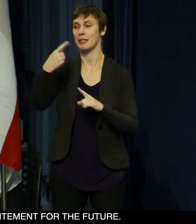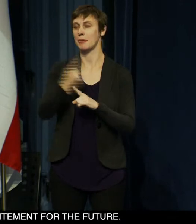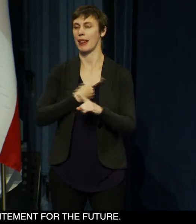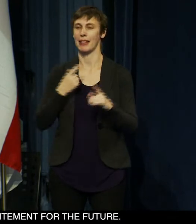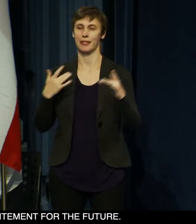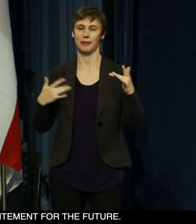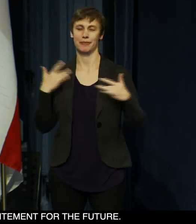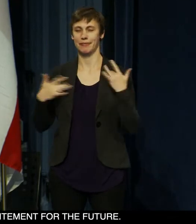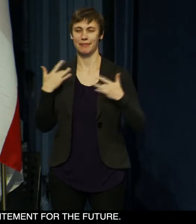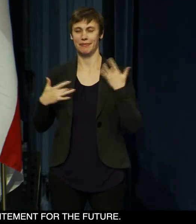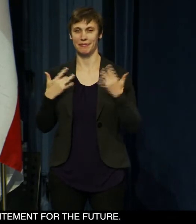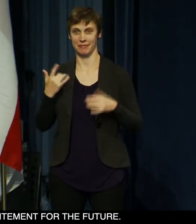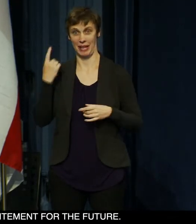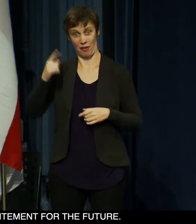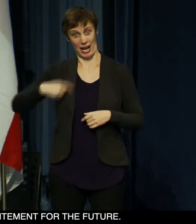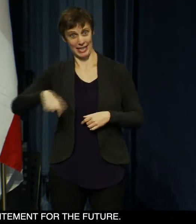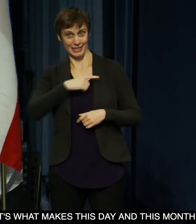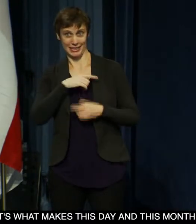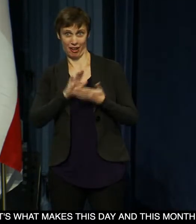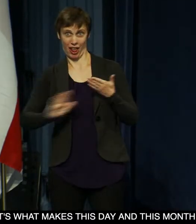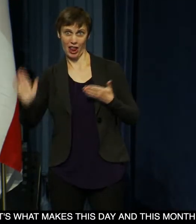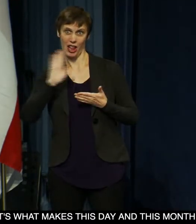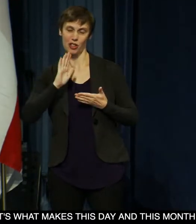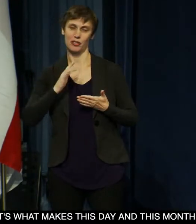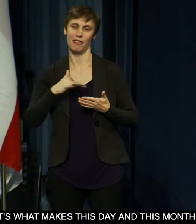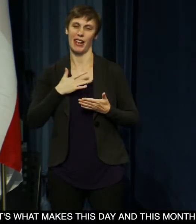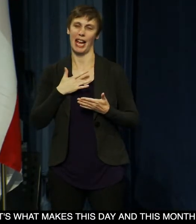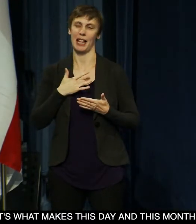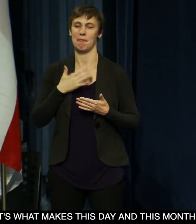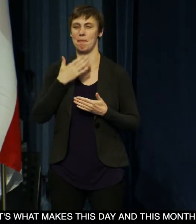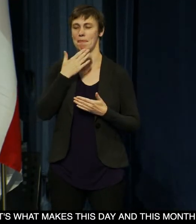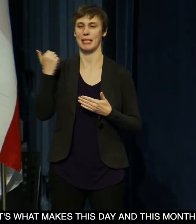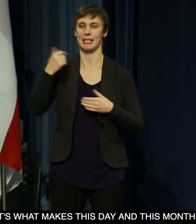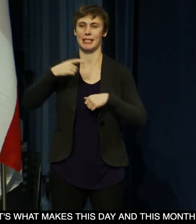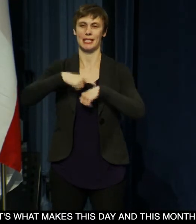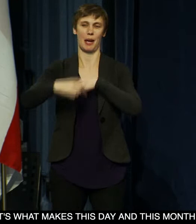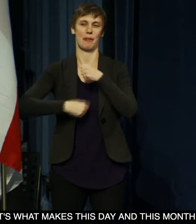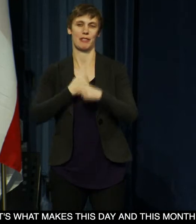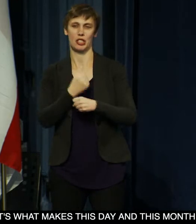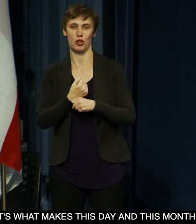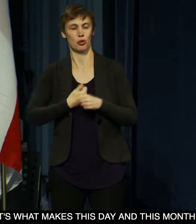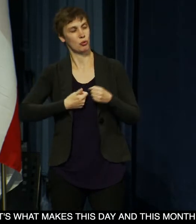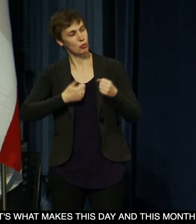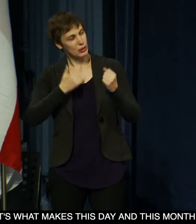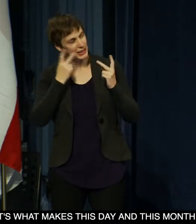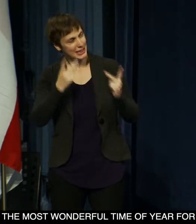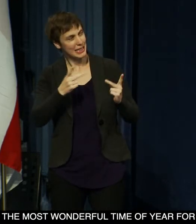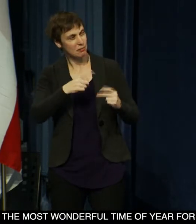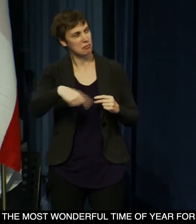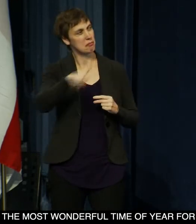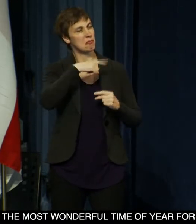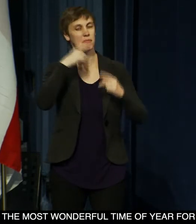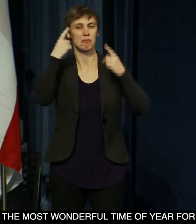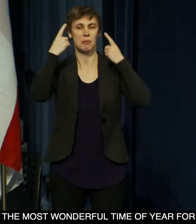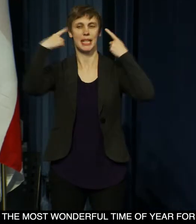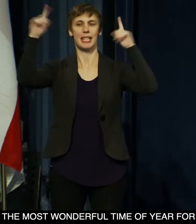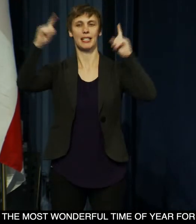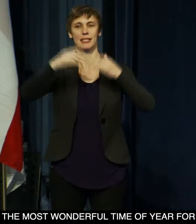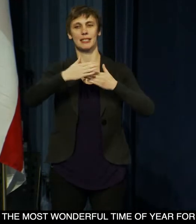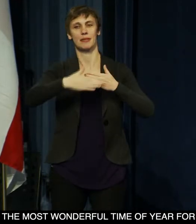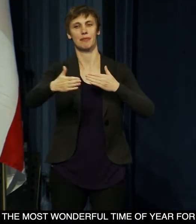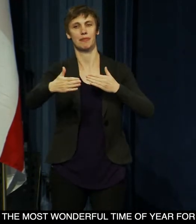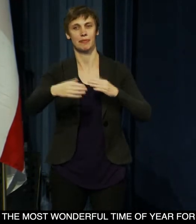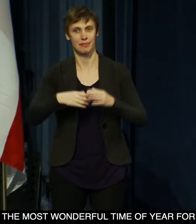year for us and our college community. Graduates, We know that you have had so many